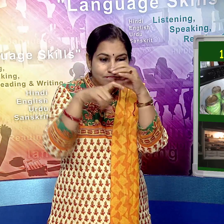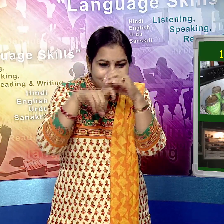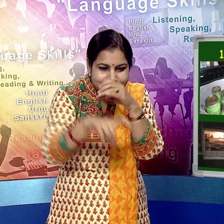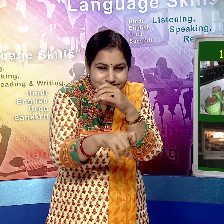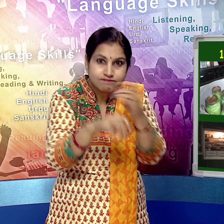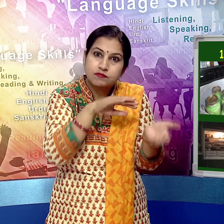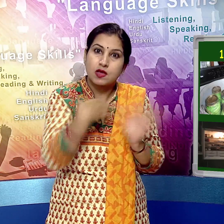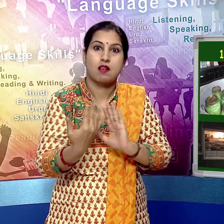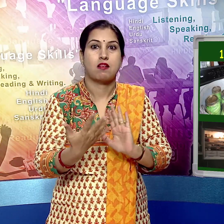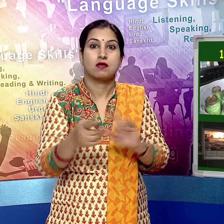Example, boiling,